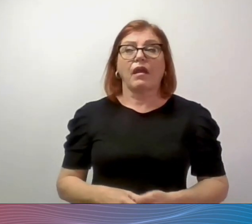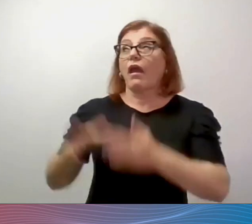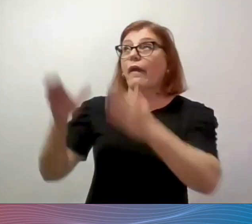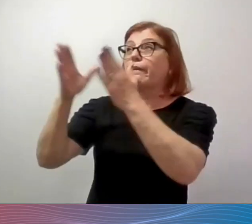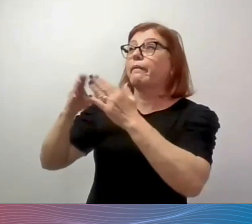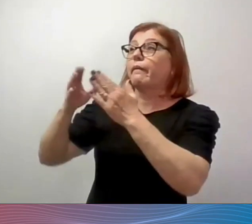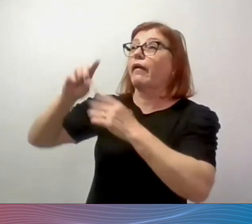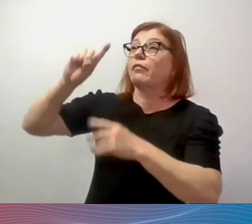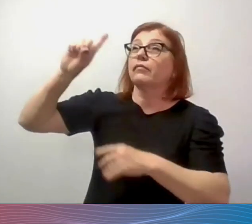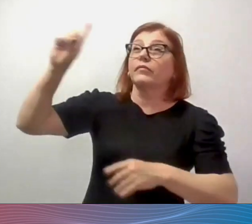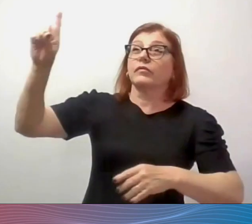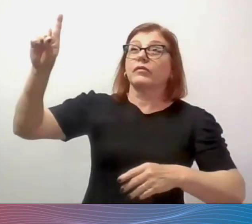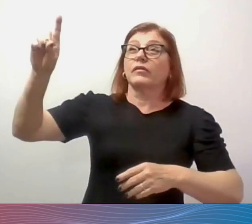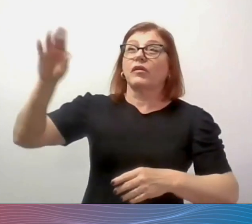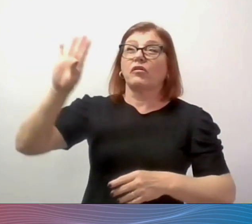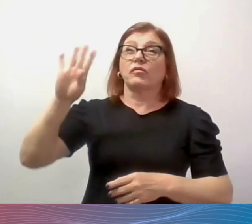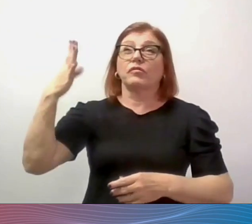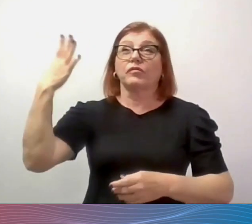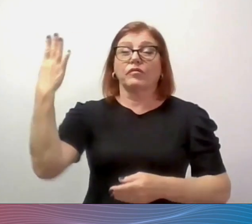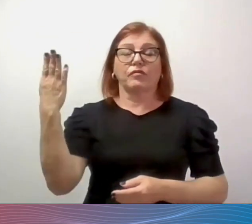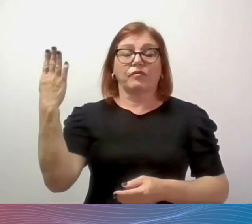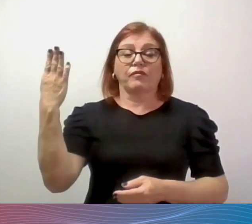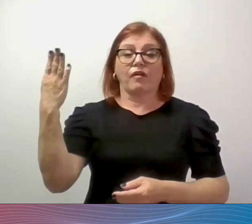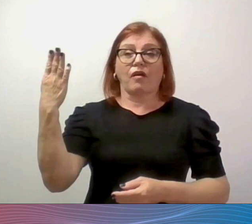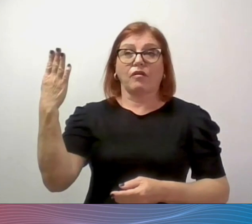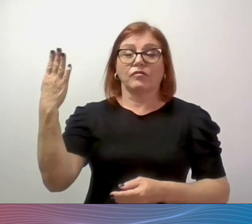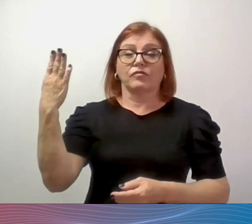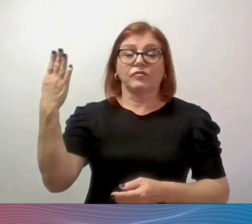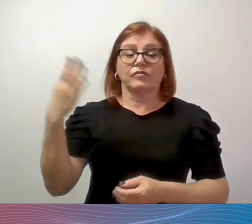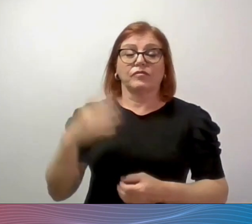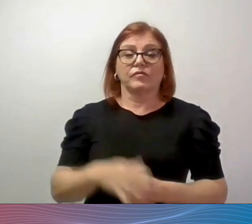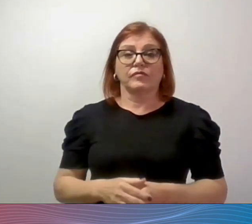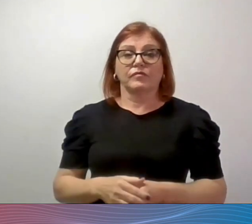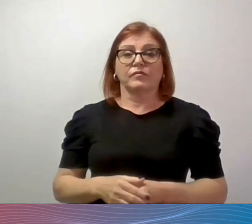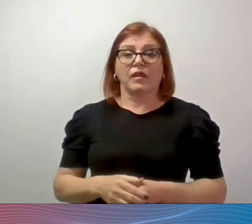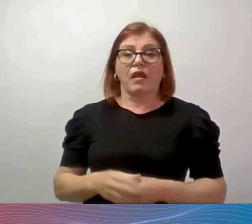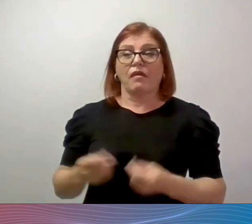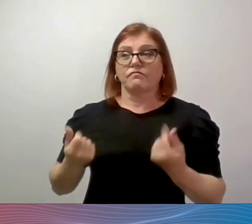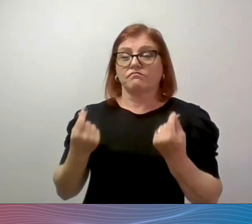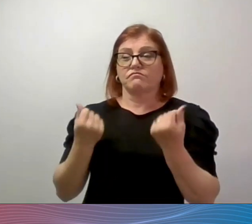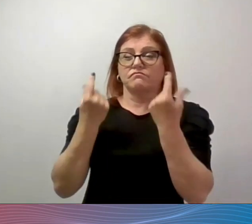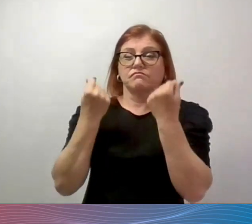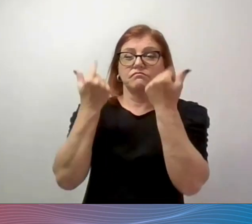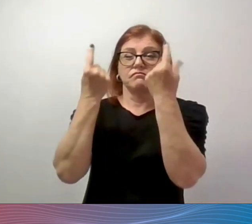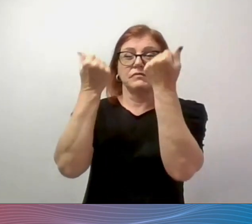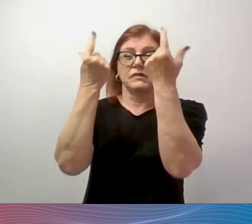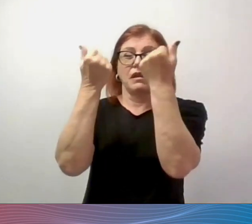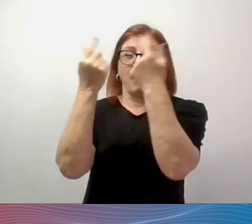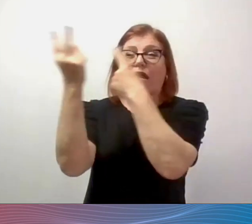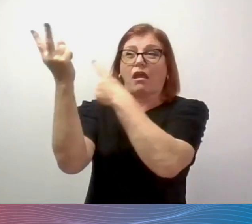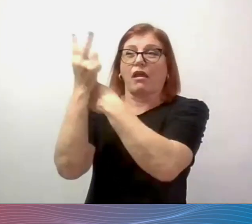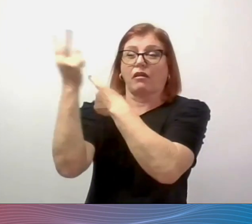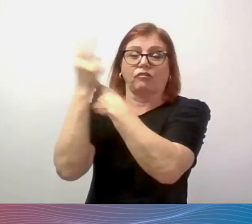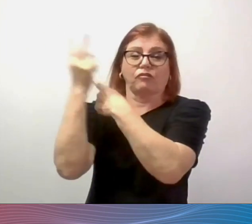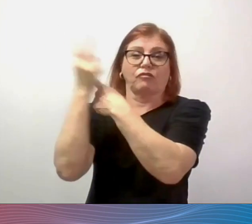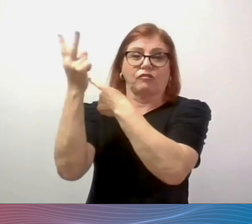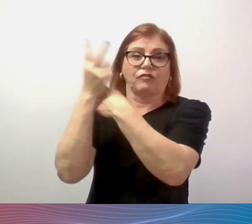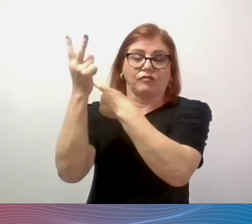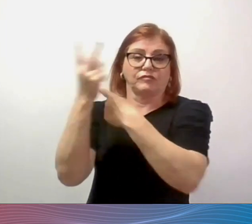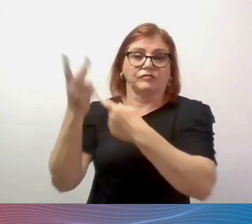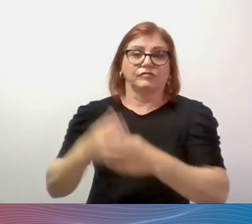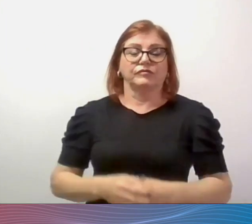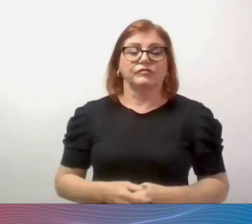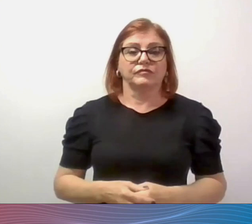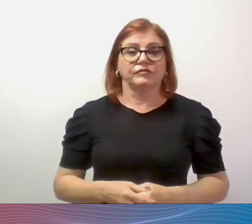esses deuses, para que possa, né, ter ajuda deles para enriquecer. Por isso está